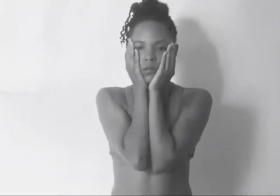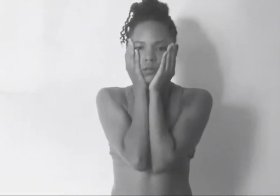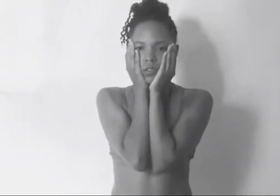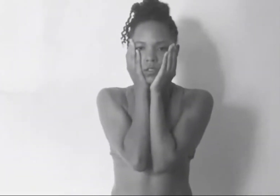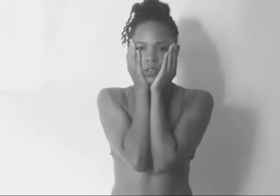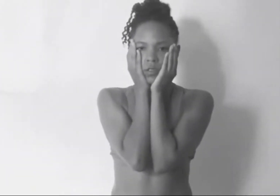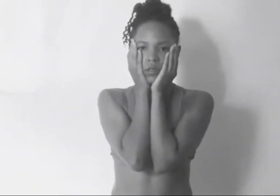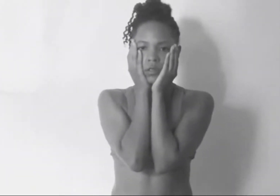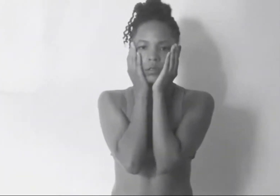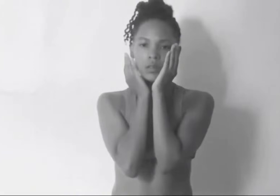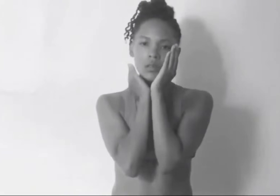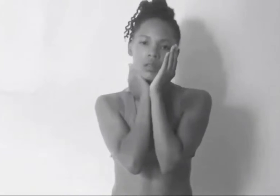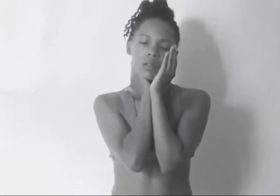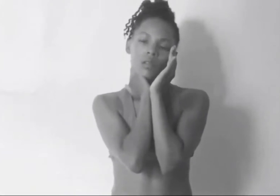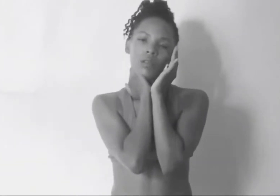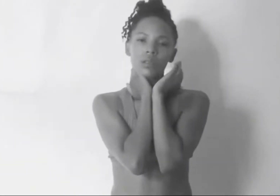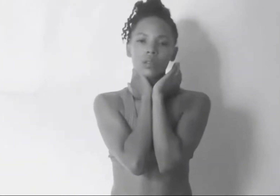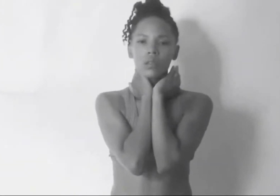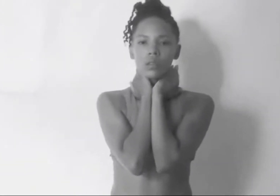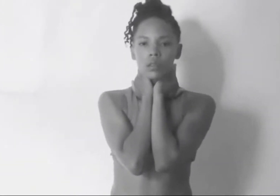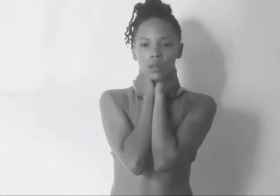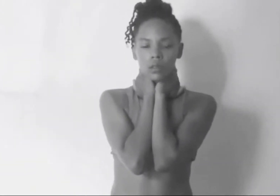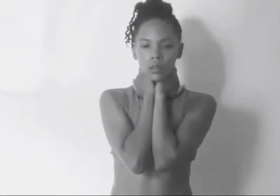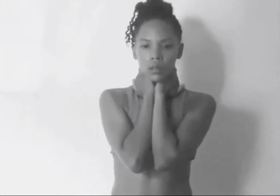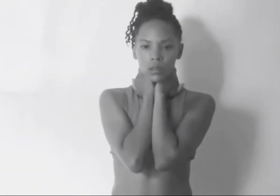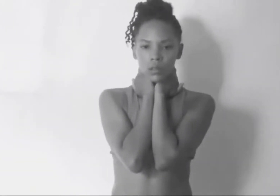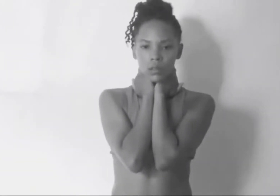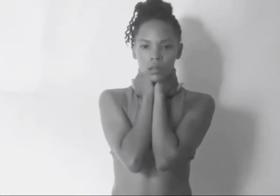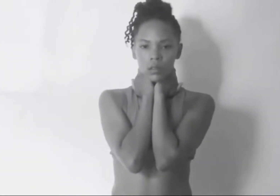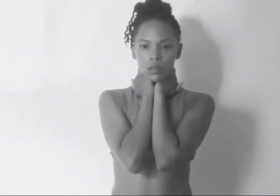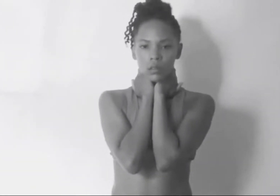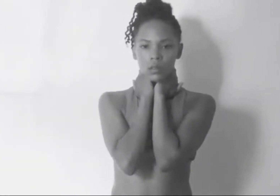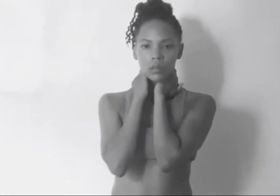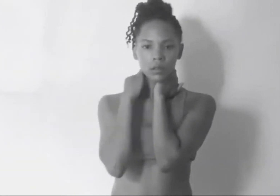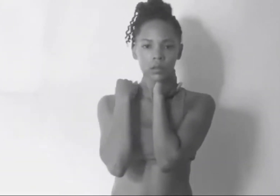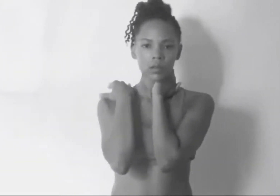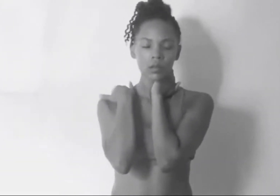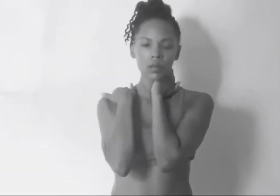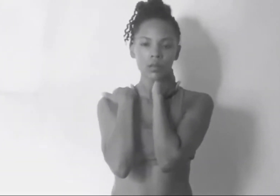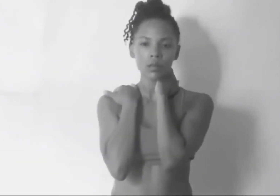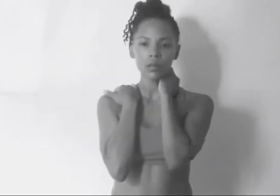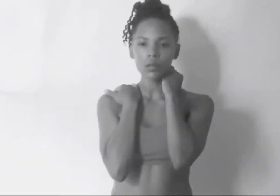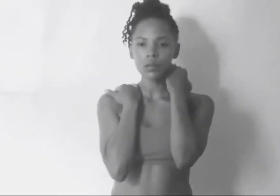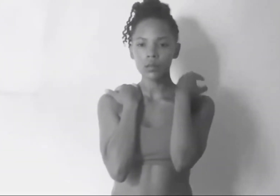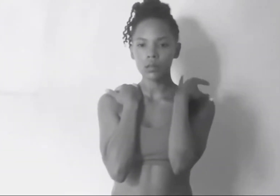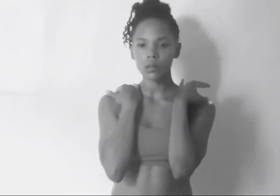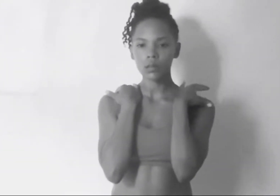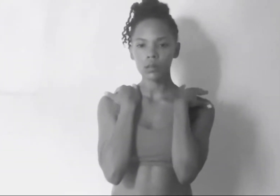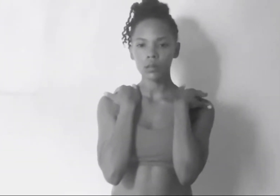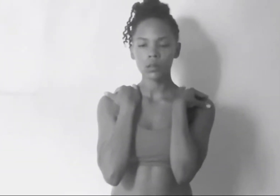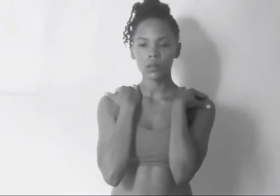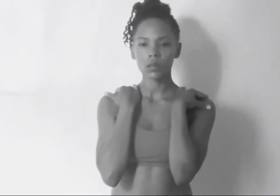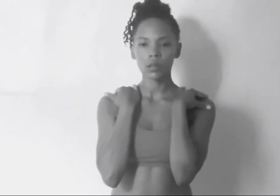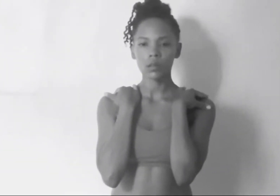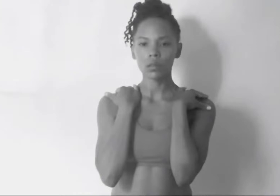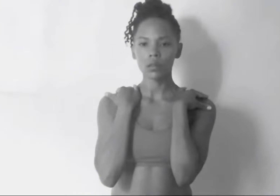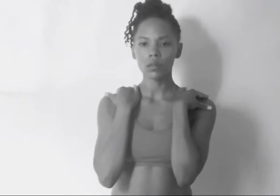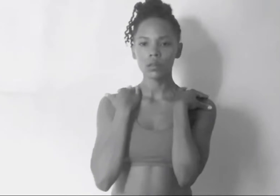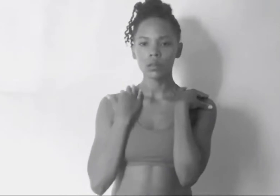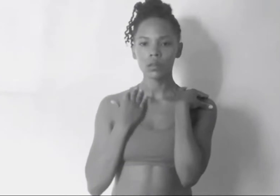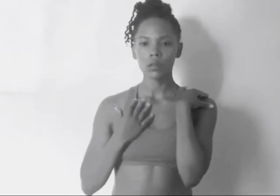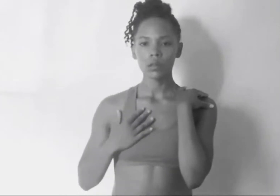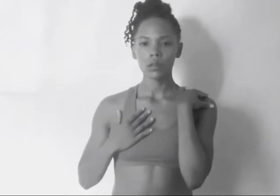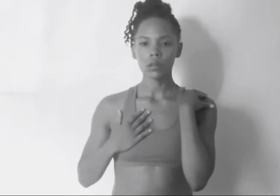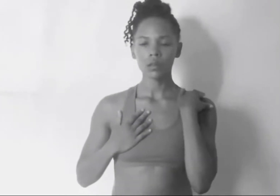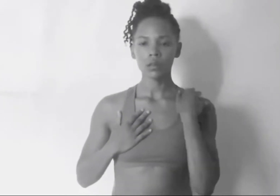You say it never bothered you. 'Cause you be telling lies.